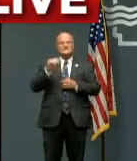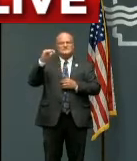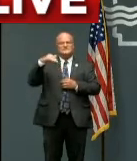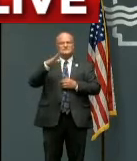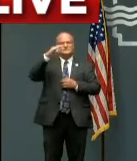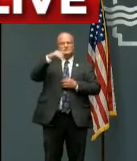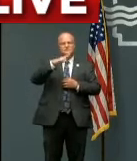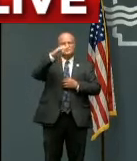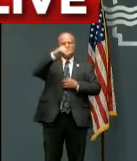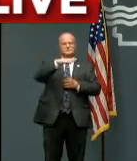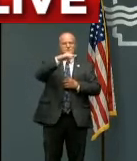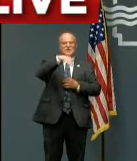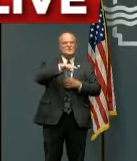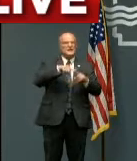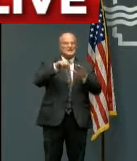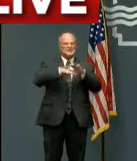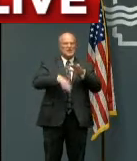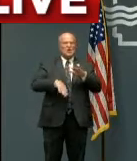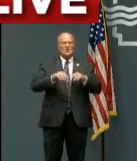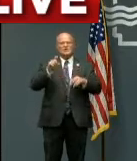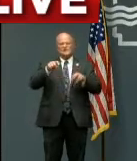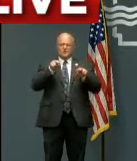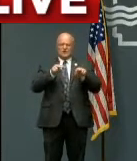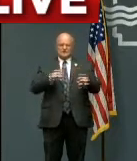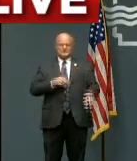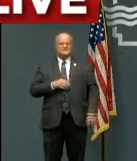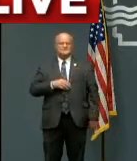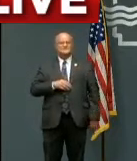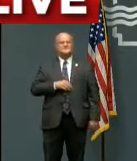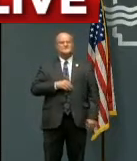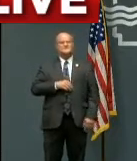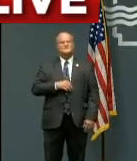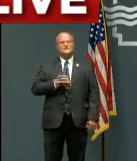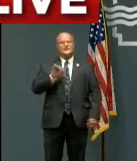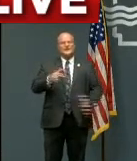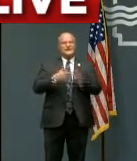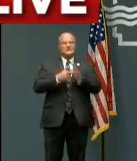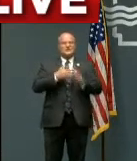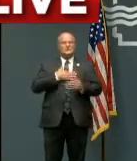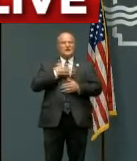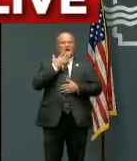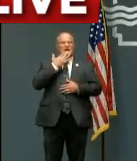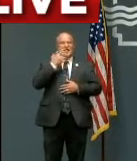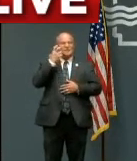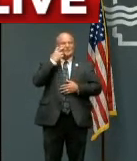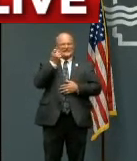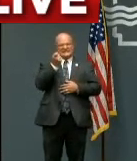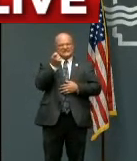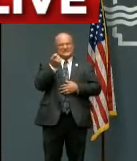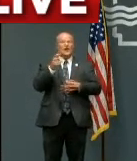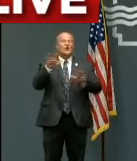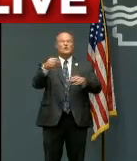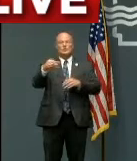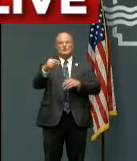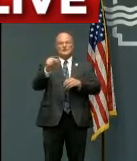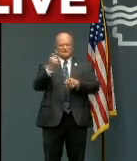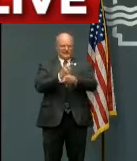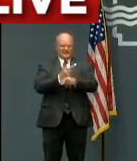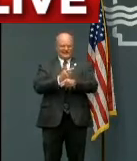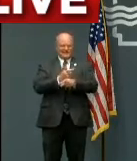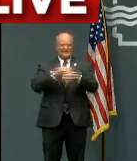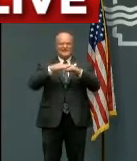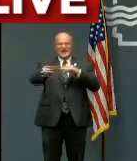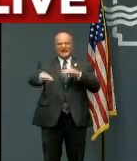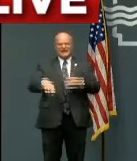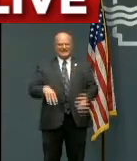jagged, but it's below there, but it's one that we have to watch. And that reflects my colored blindness just a little bit. Oh, the green, there it is. It's